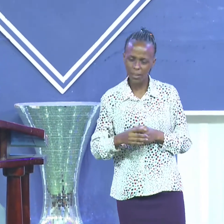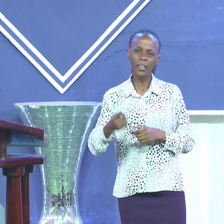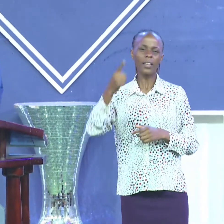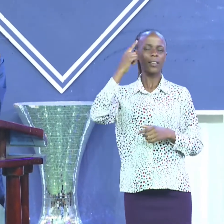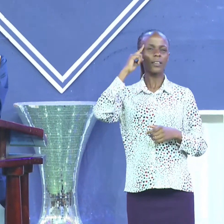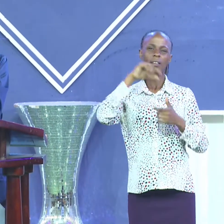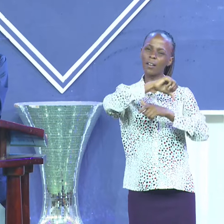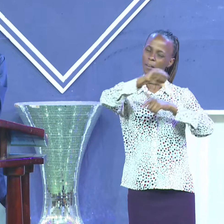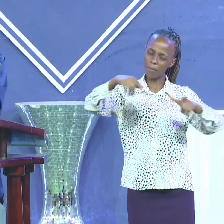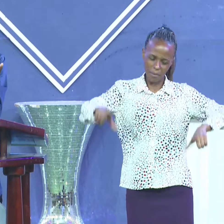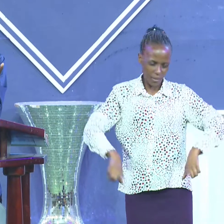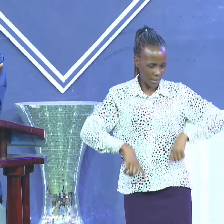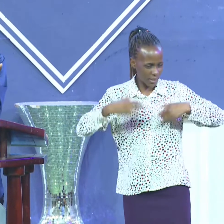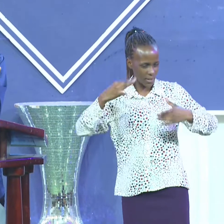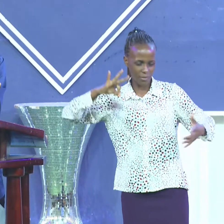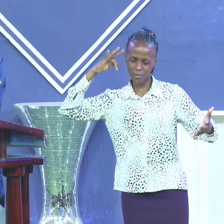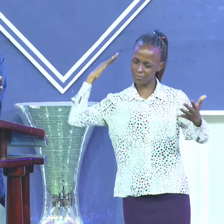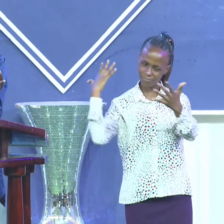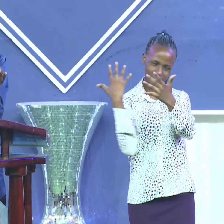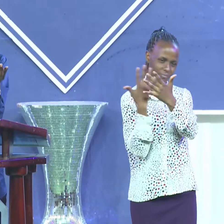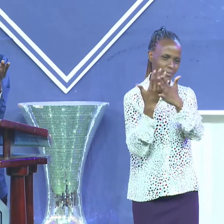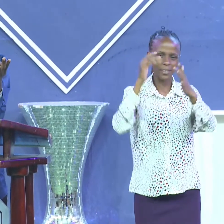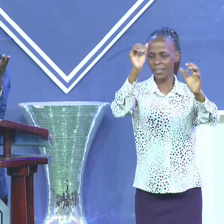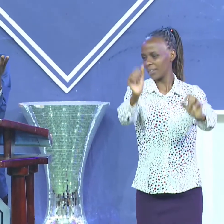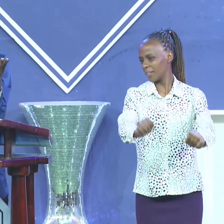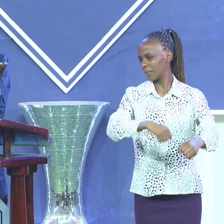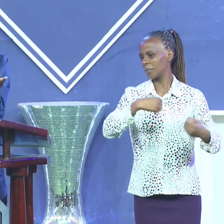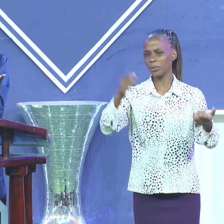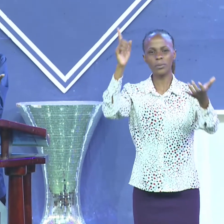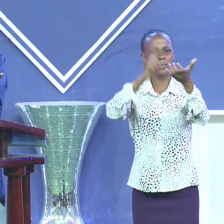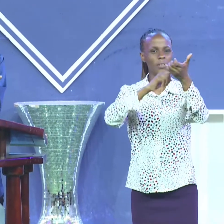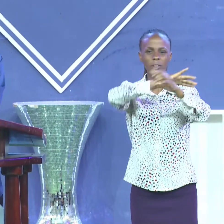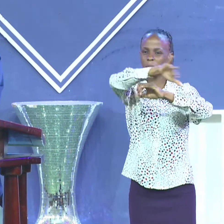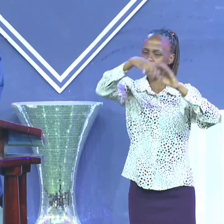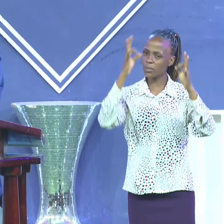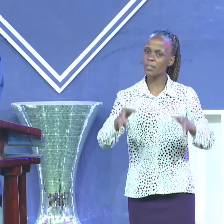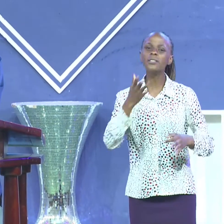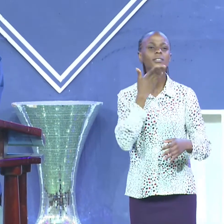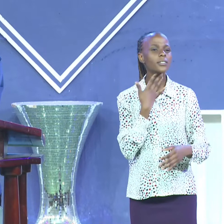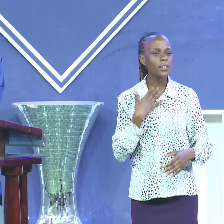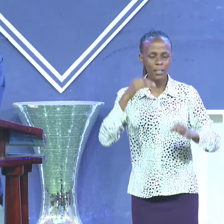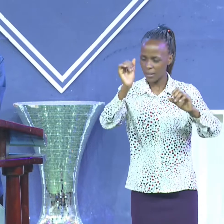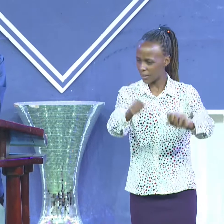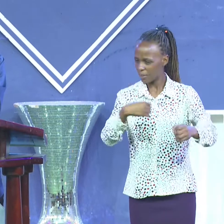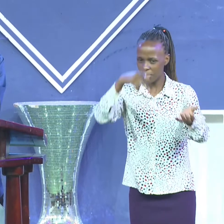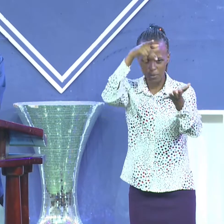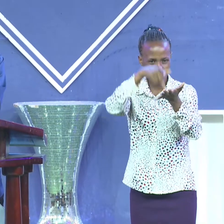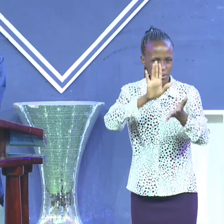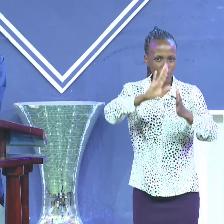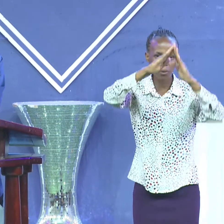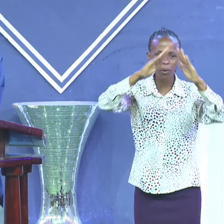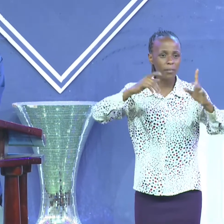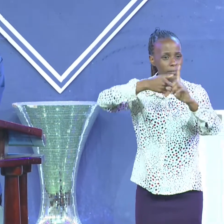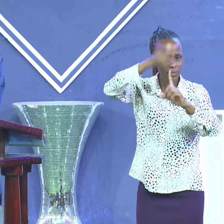to stay. Think about that life being in a prison. You cannot provide for yourself what you want. You cannot